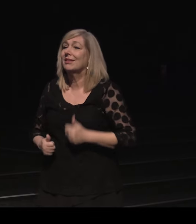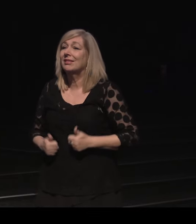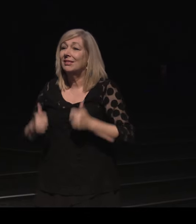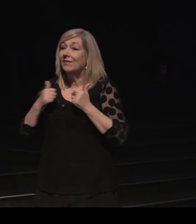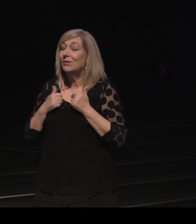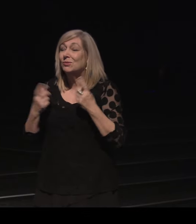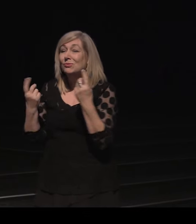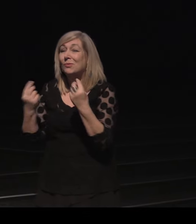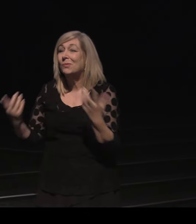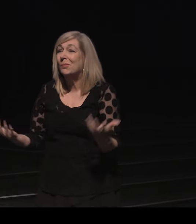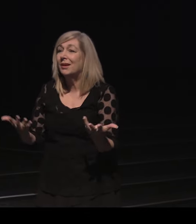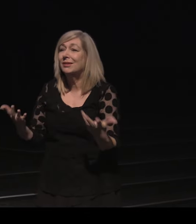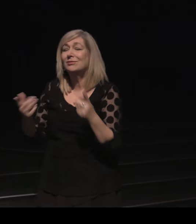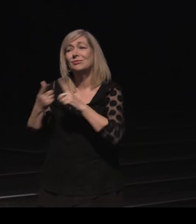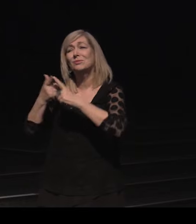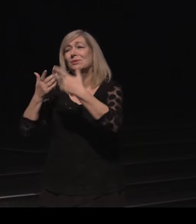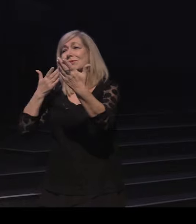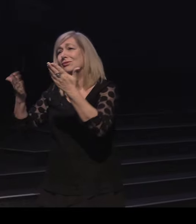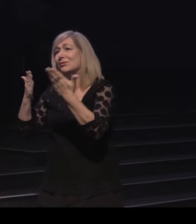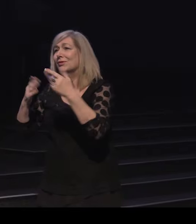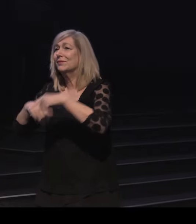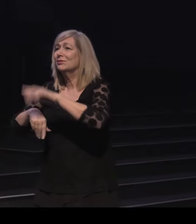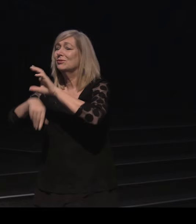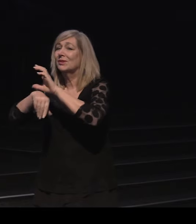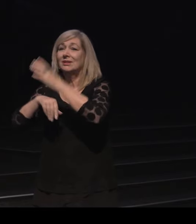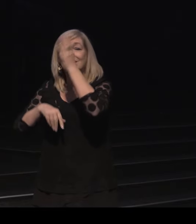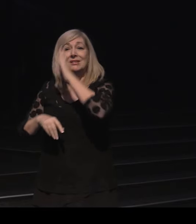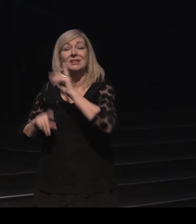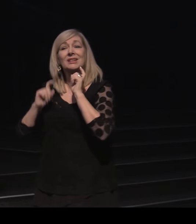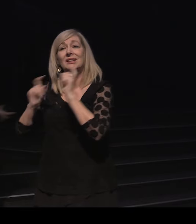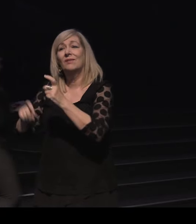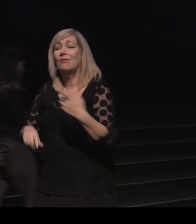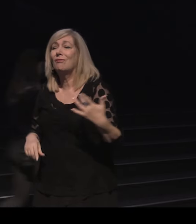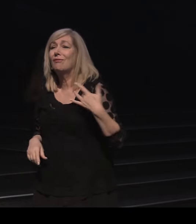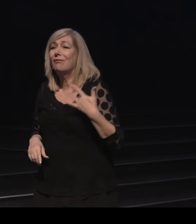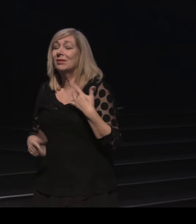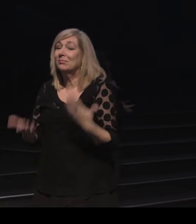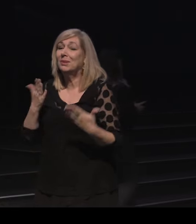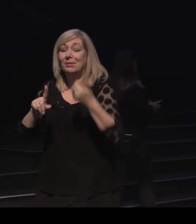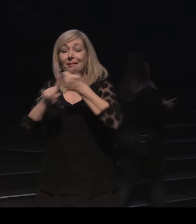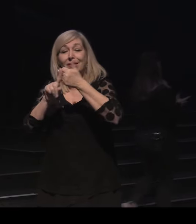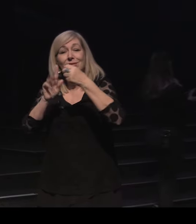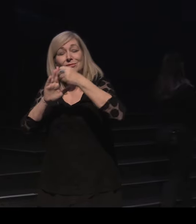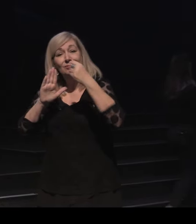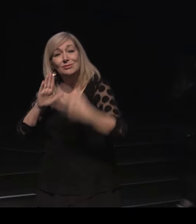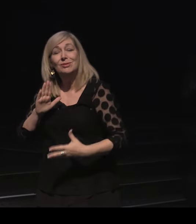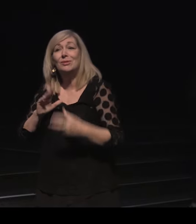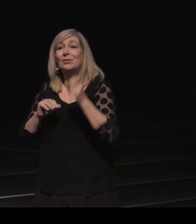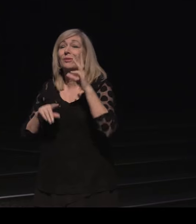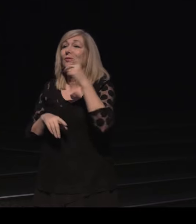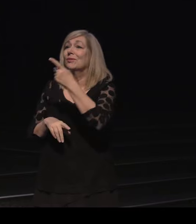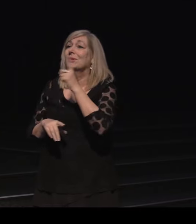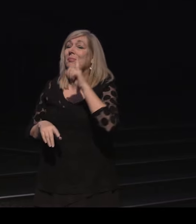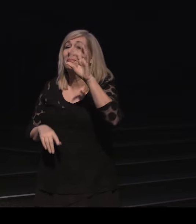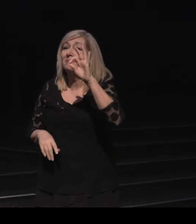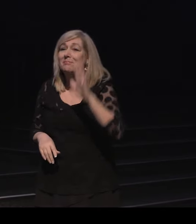God has given you giftings and a heart for people. You may be a student, a pastor, or in a season called the